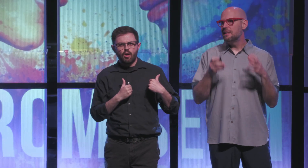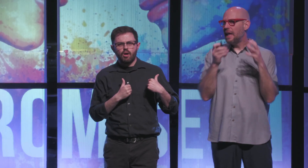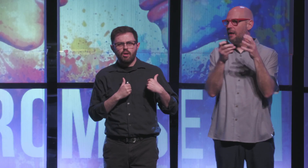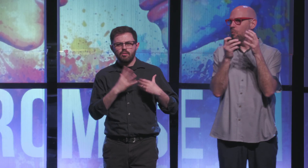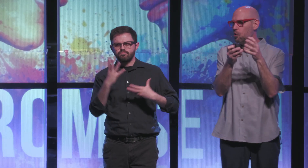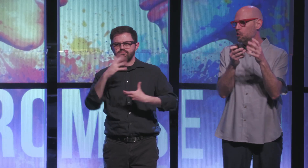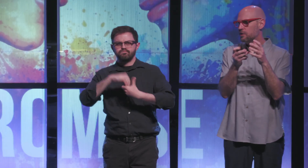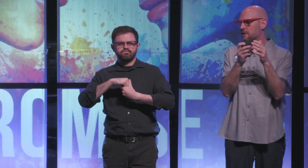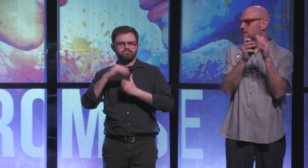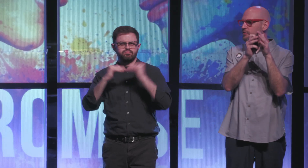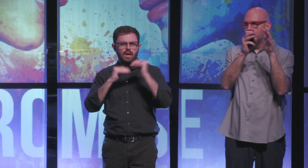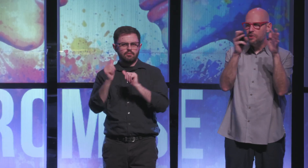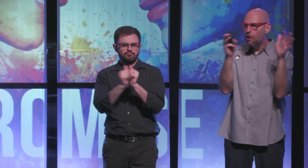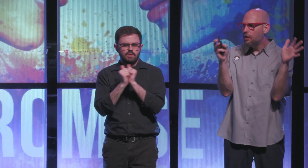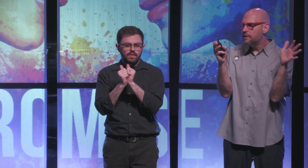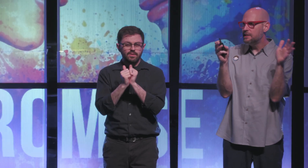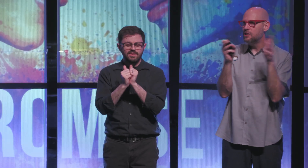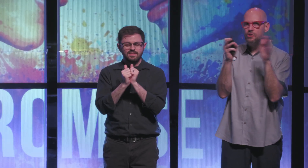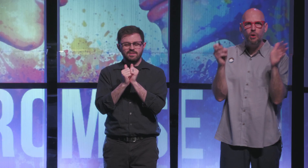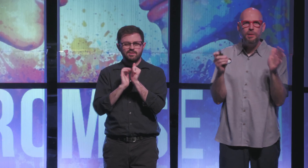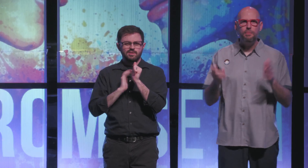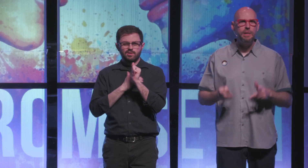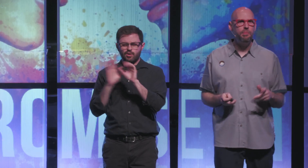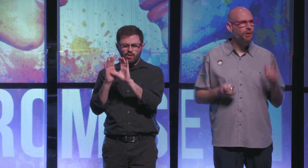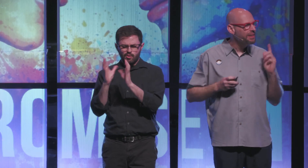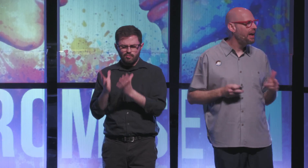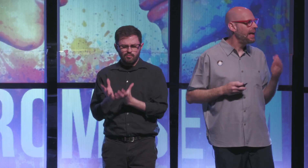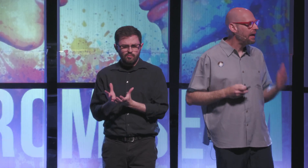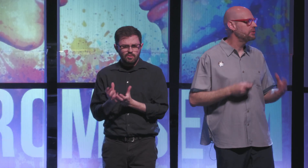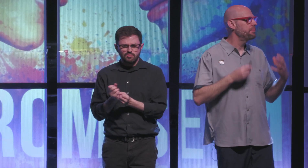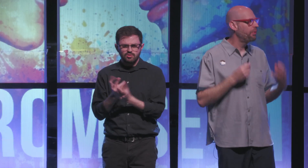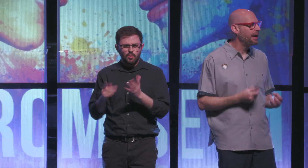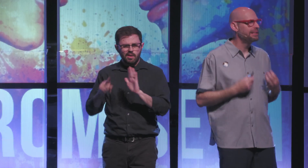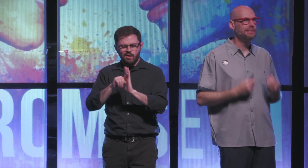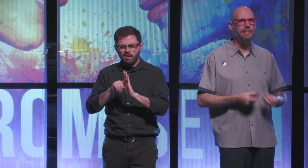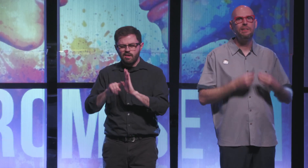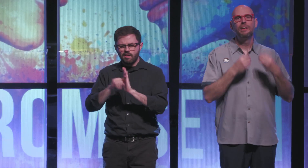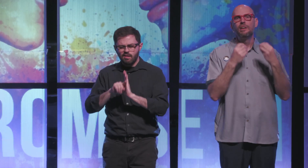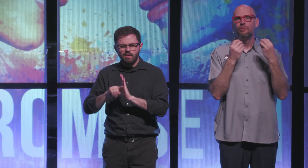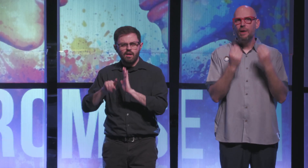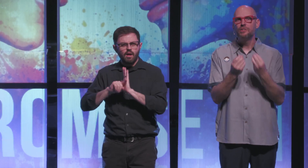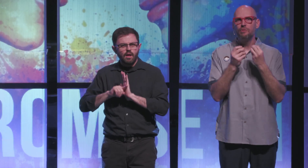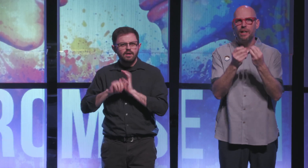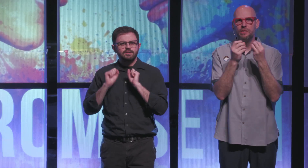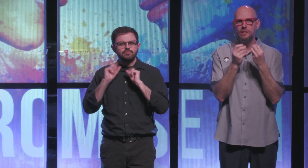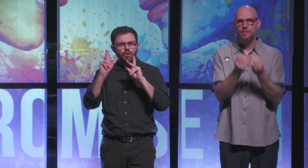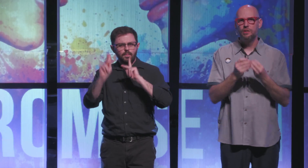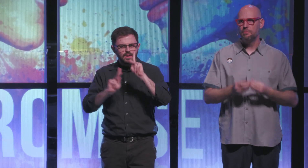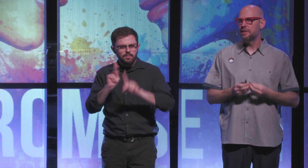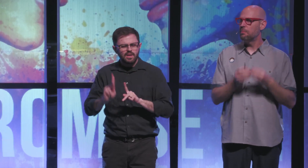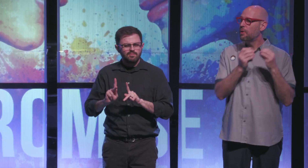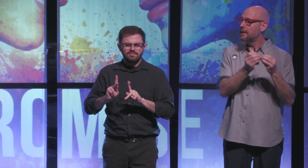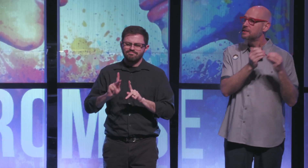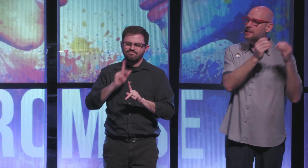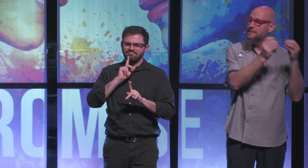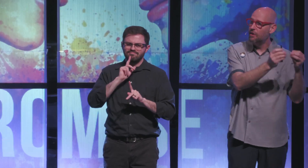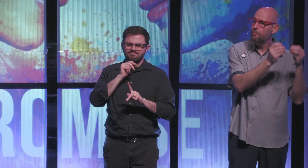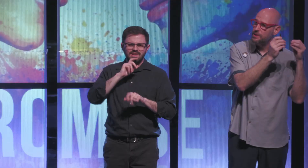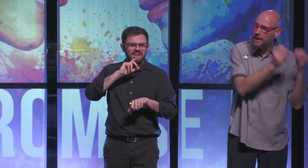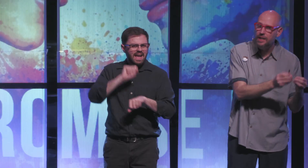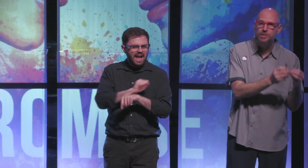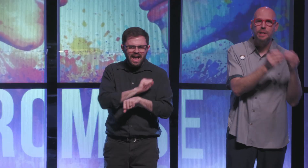See, in that world that's filled with all of these things, so many people are not actually practicing resurrection discernment. They're